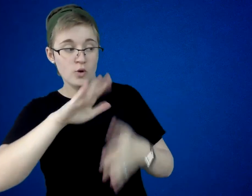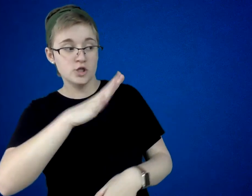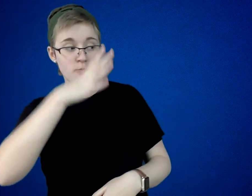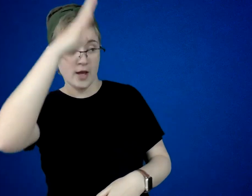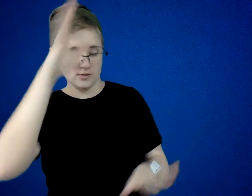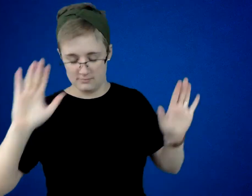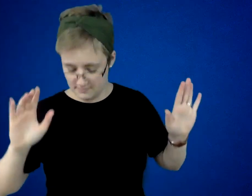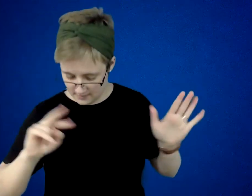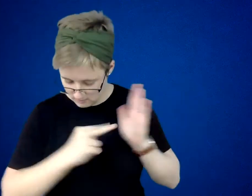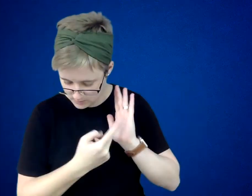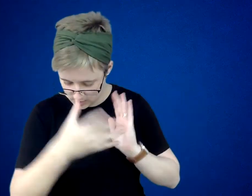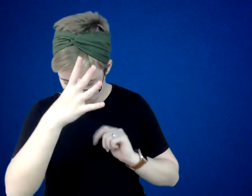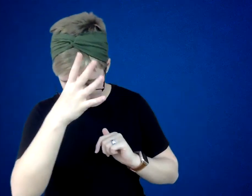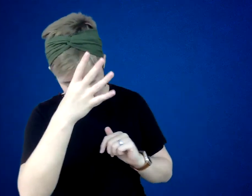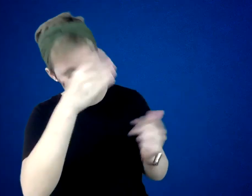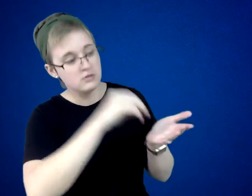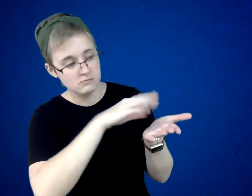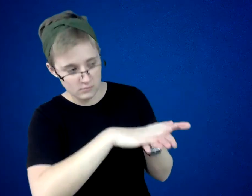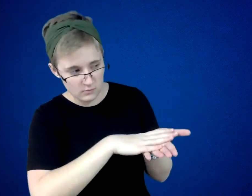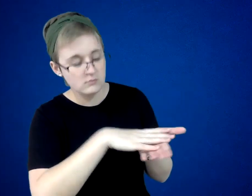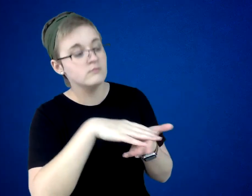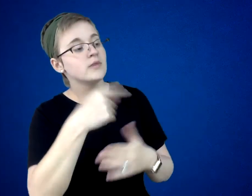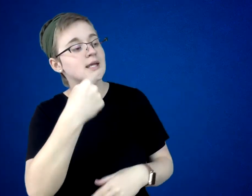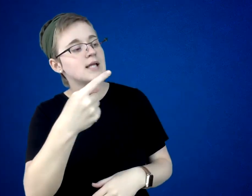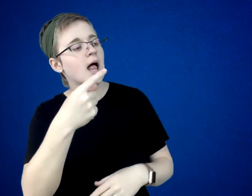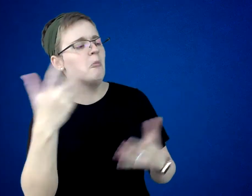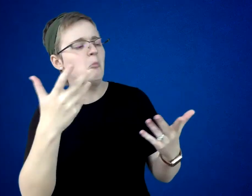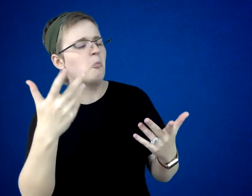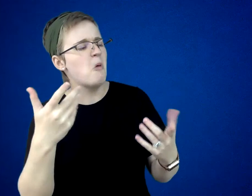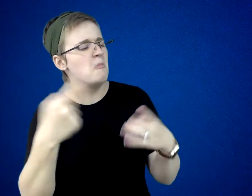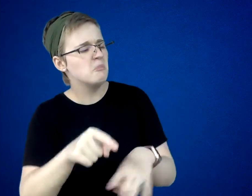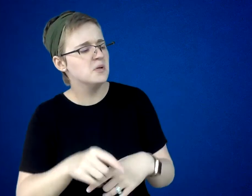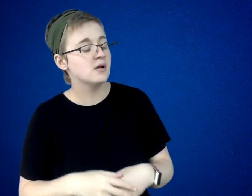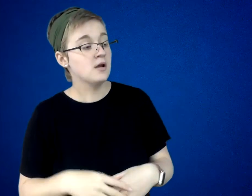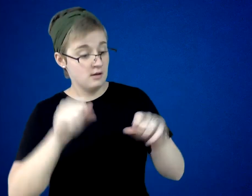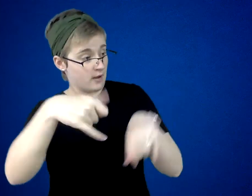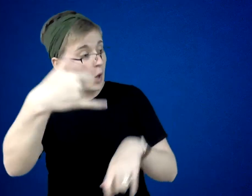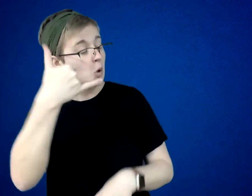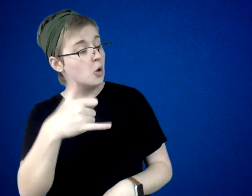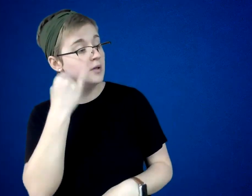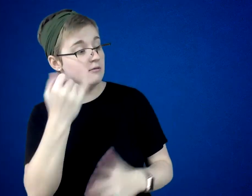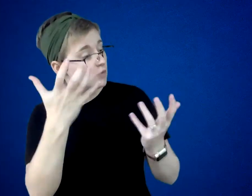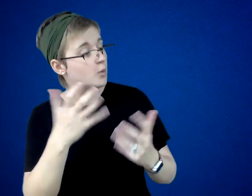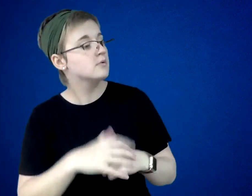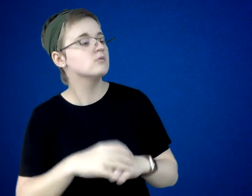your father, a note, and tell him what's what. He can give me a call if he wants. We can talk about